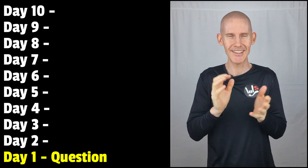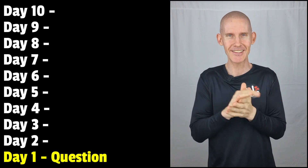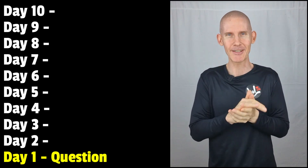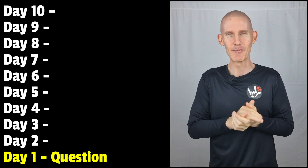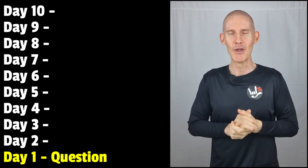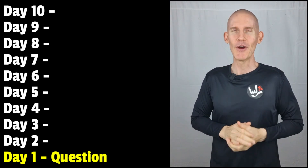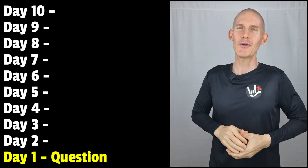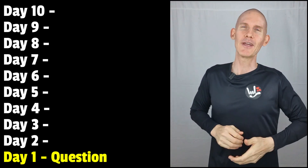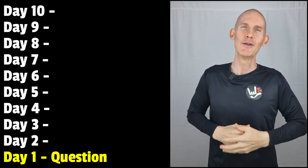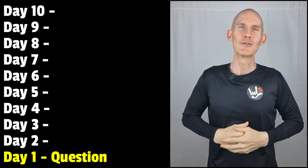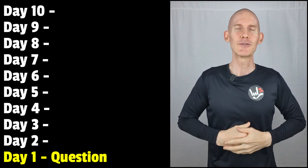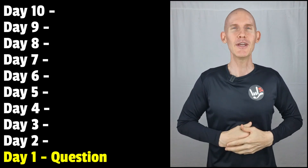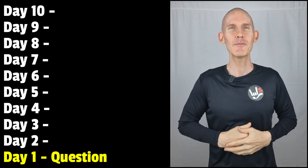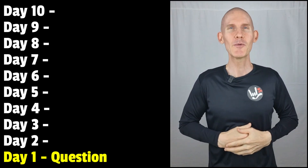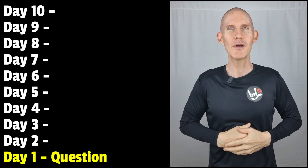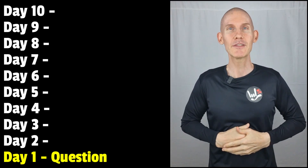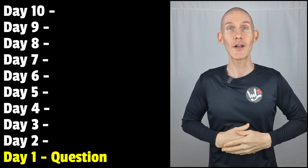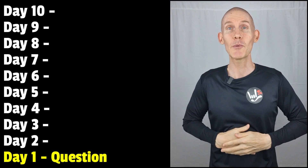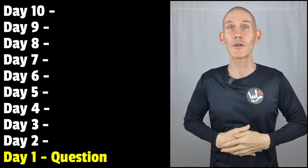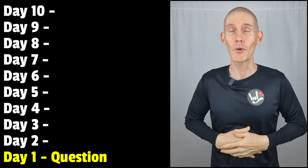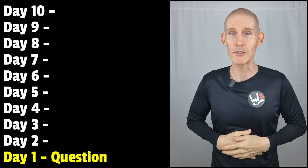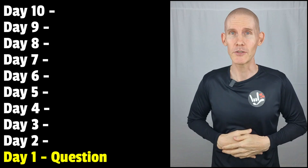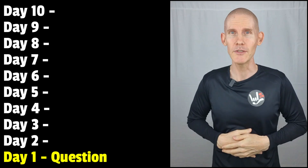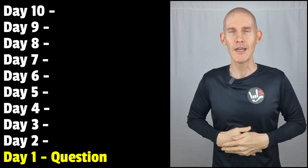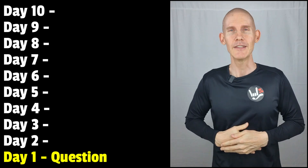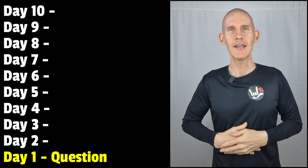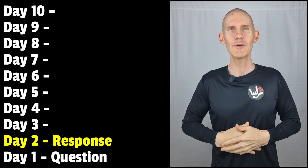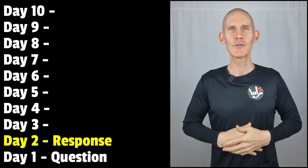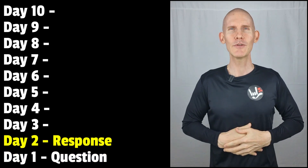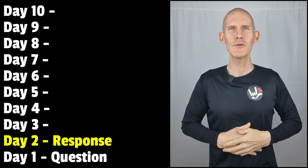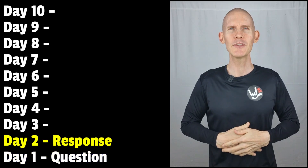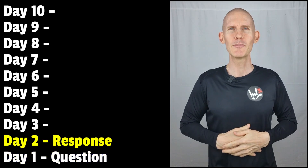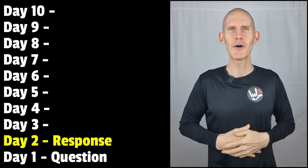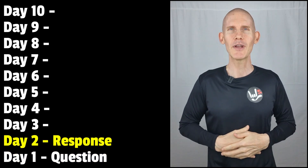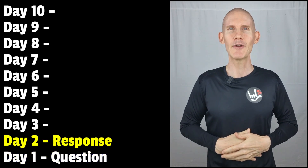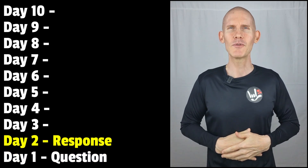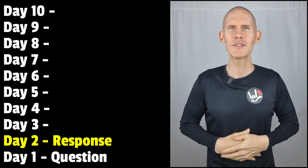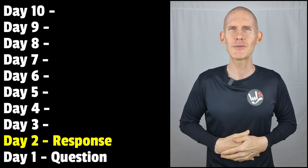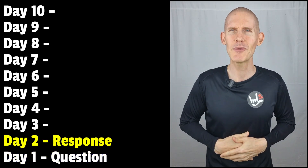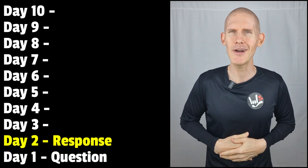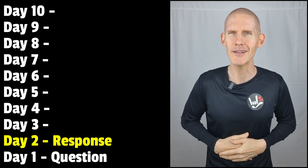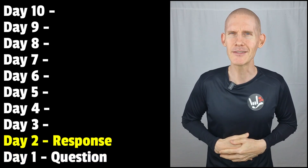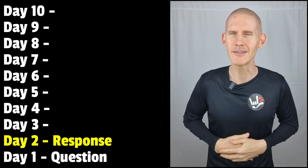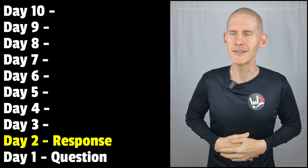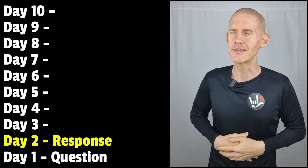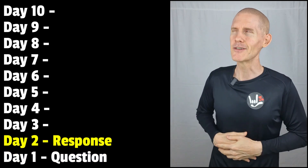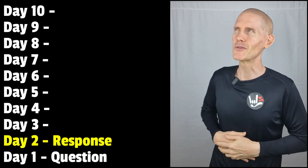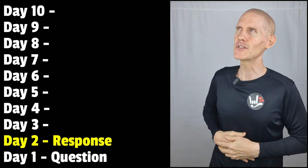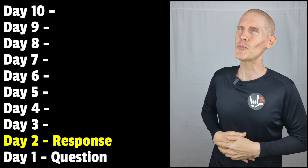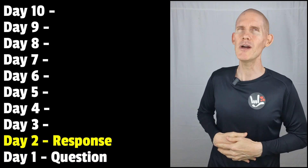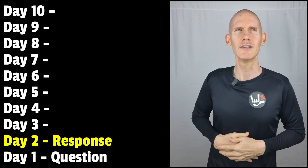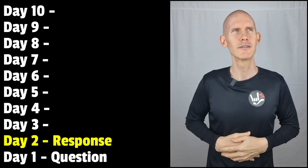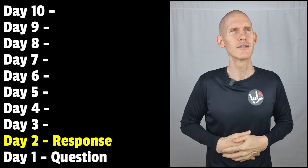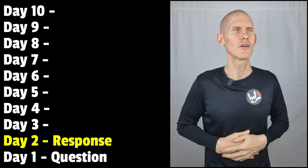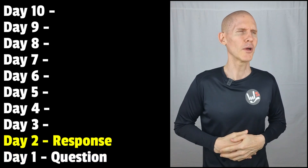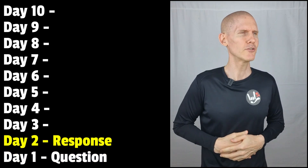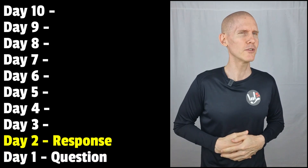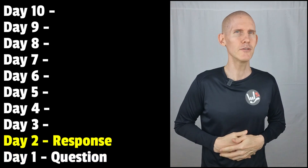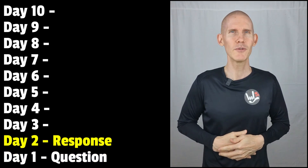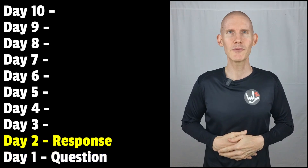fantastic. Okay, so day number one is all about a question. Day number two is about a response. Response. Question,